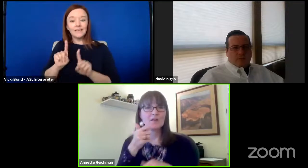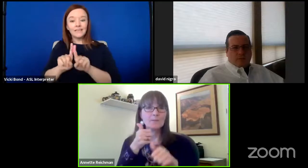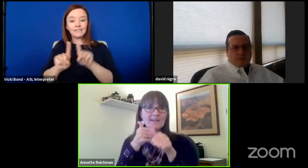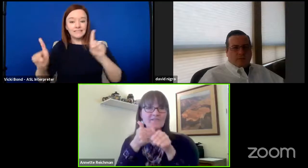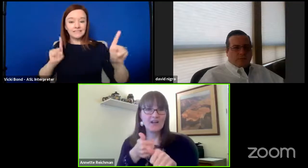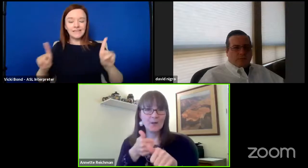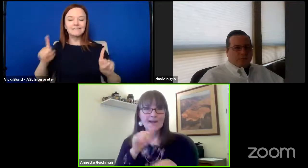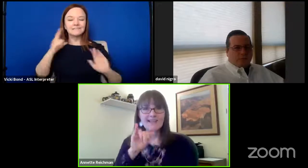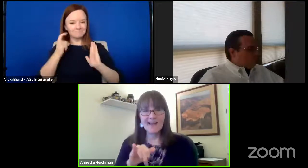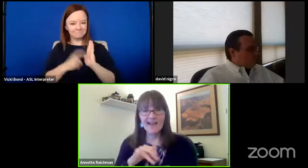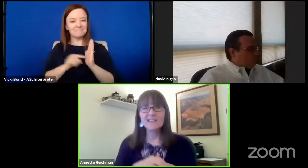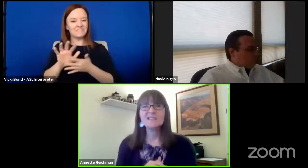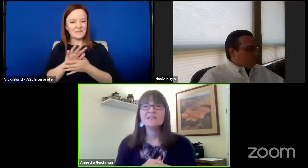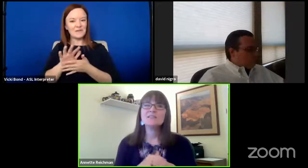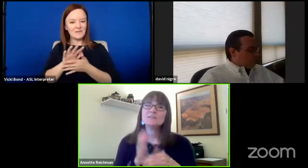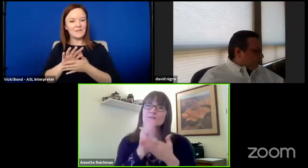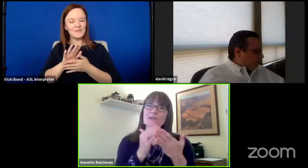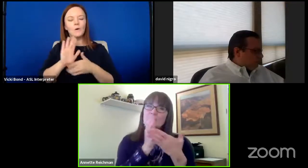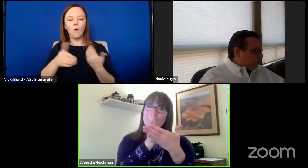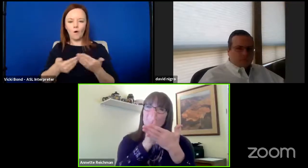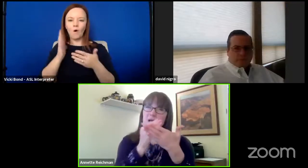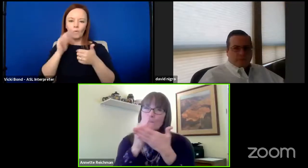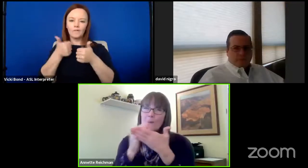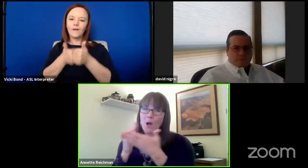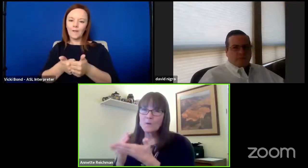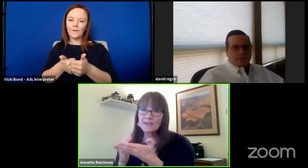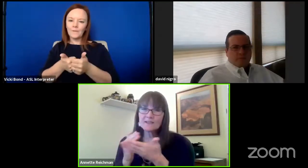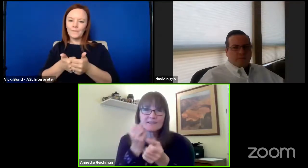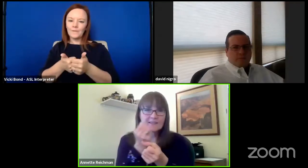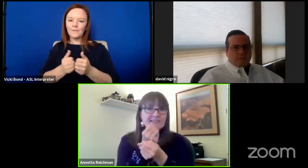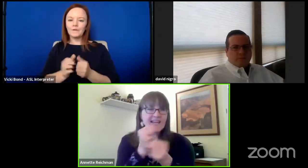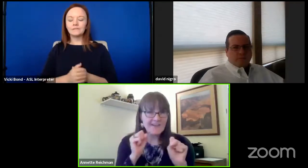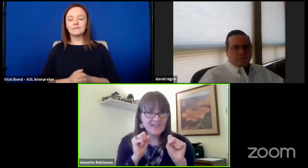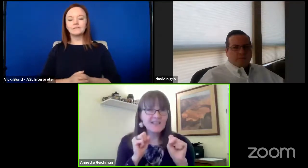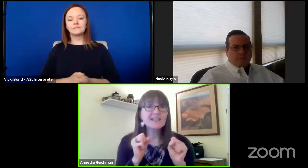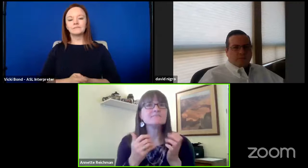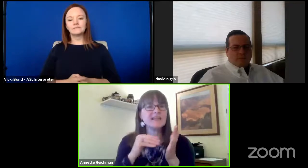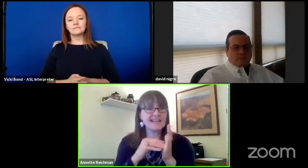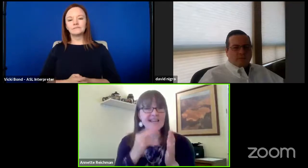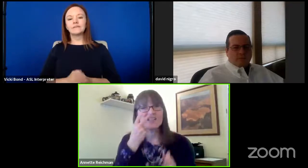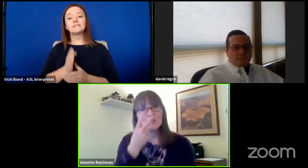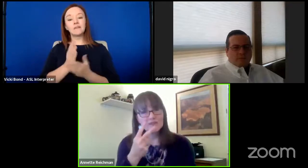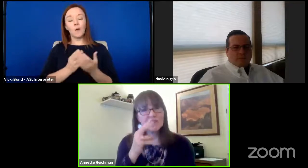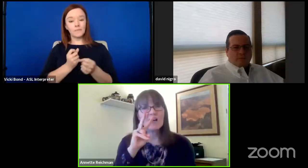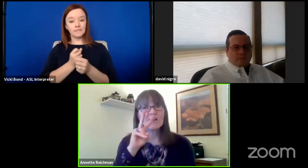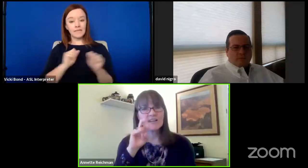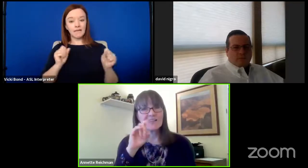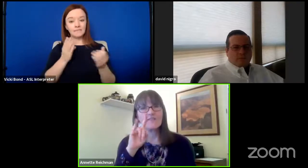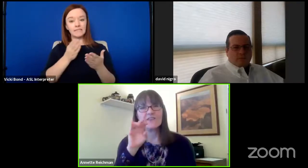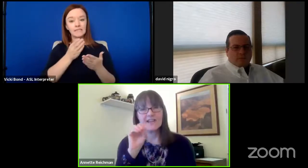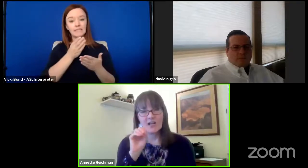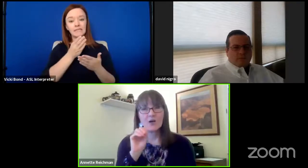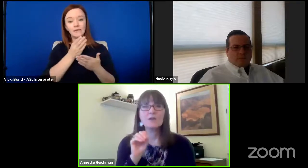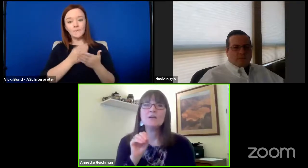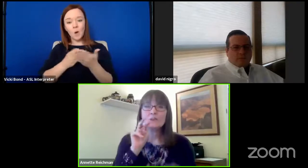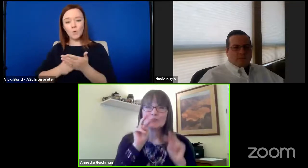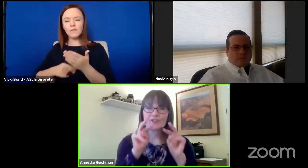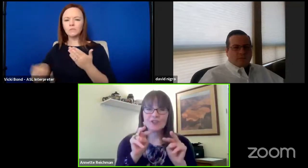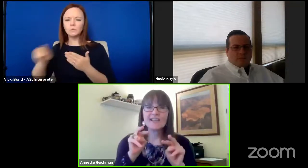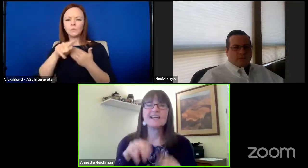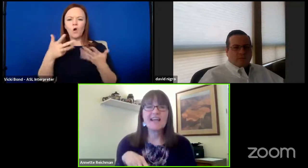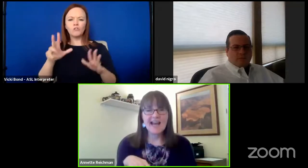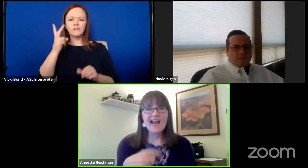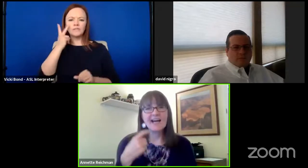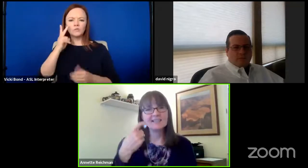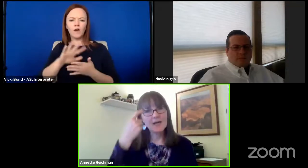will all be following that. So some of the components of safety, again, you saw in the video,